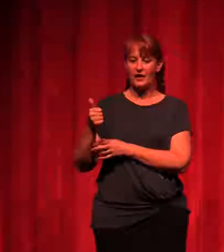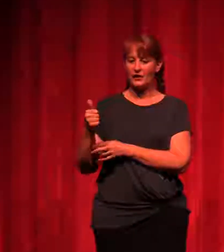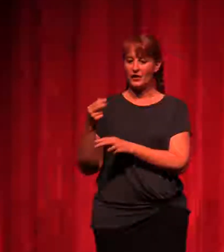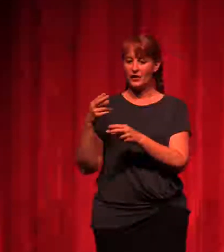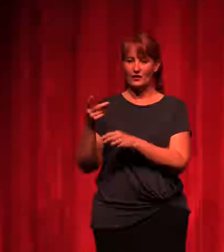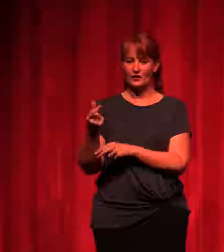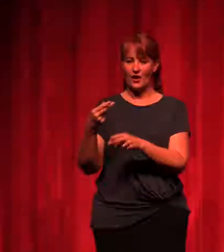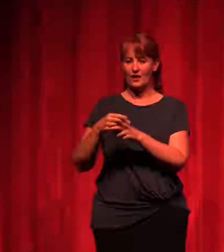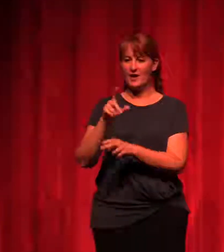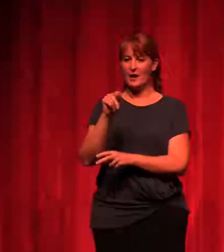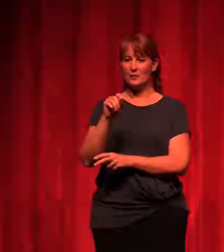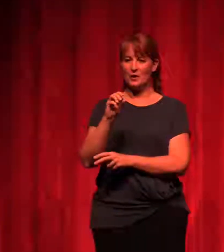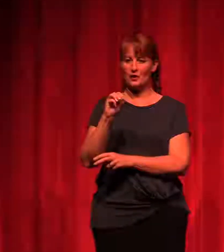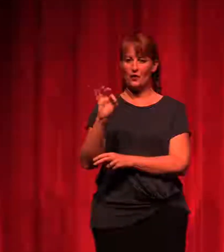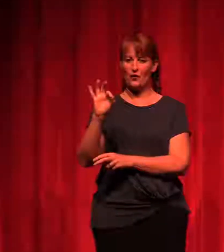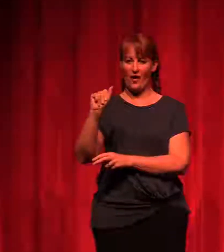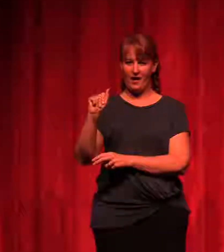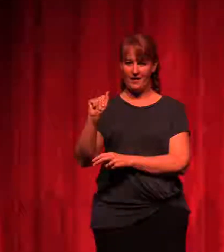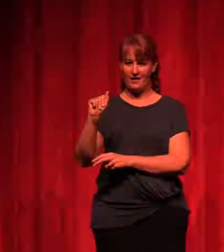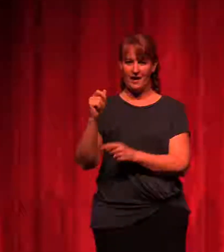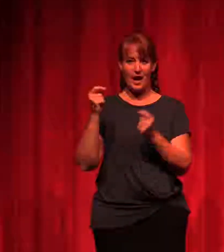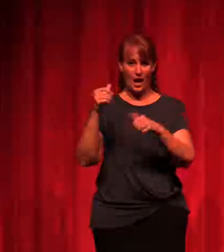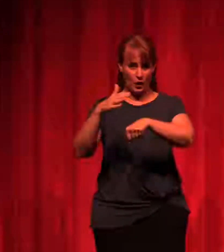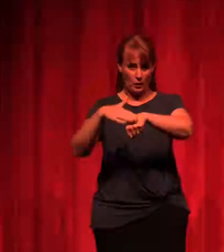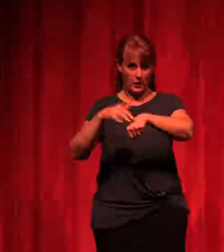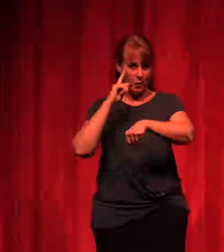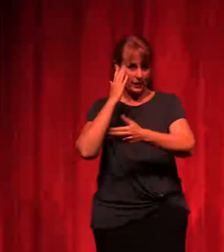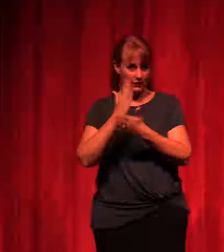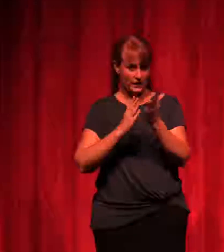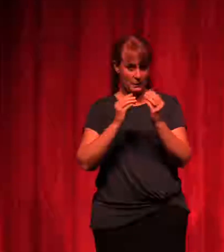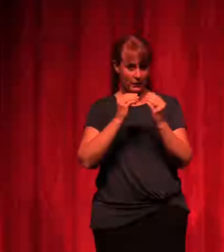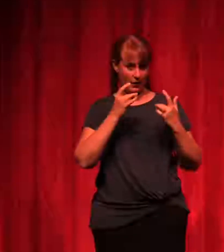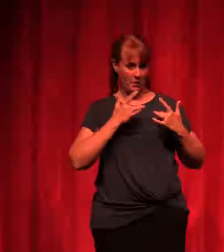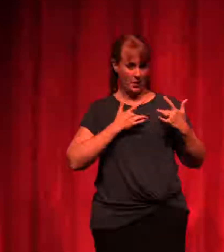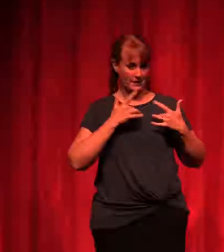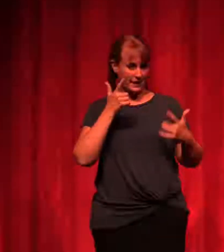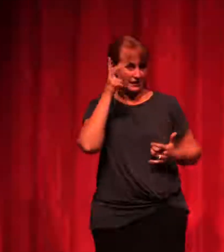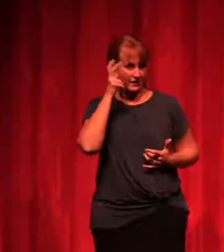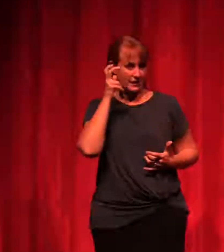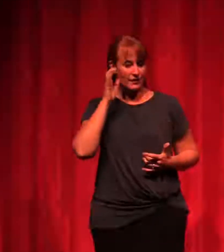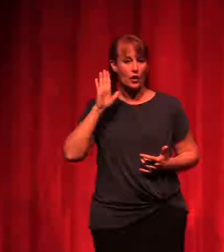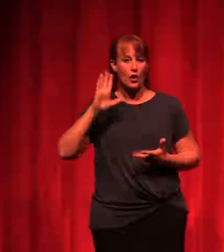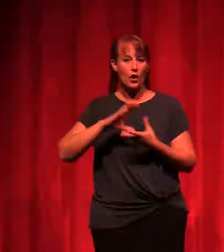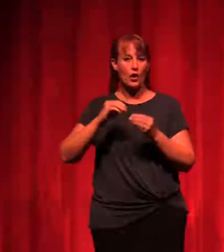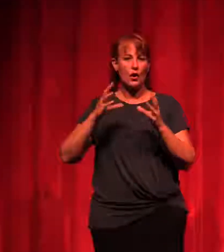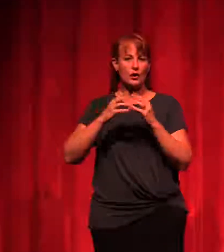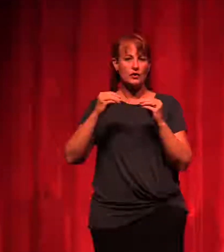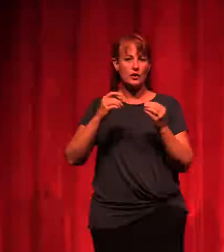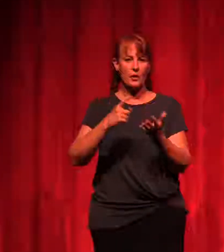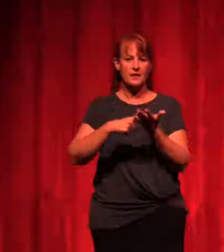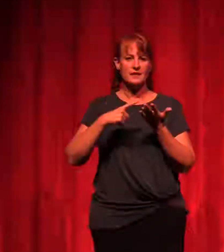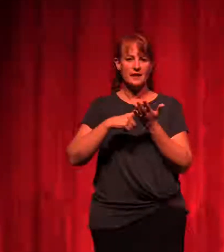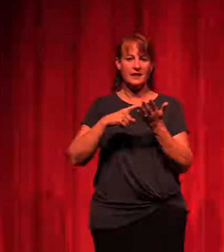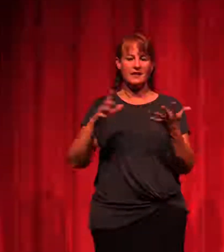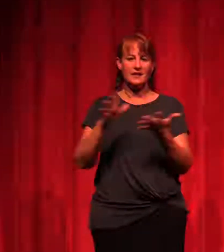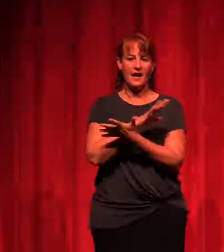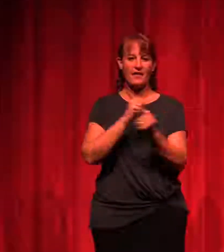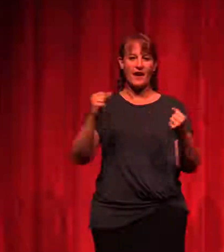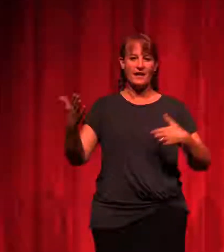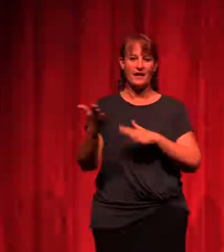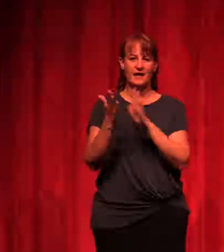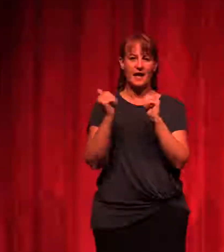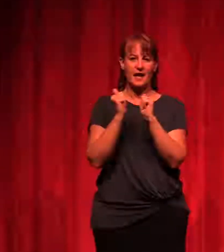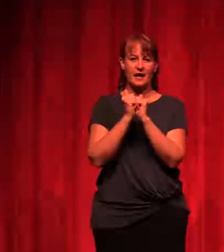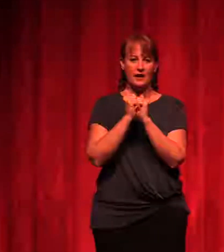Tufa. A quick warning for some of our more sensitive listeners, Bria's story addresses a violent encounter with